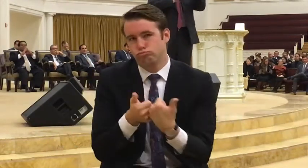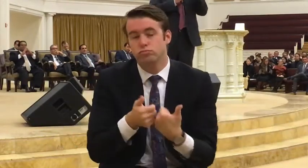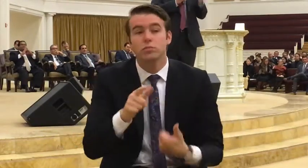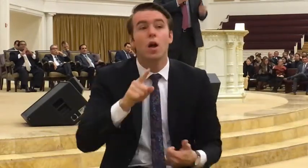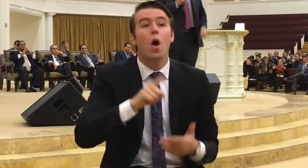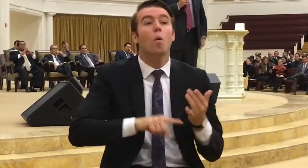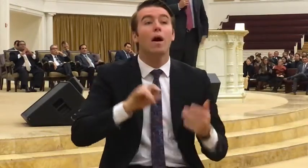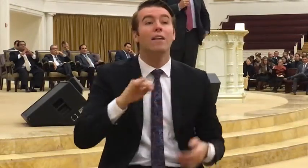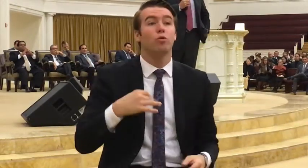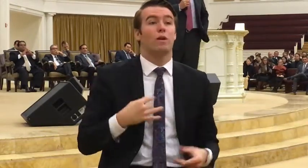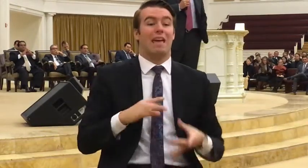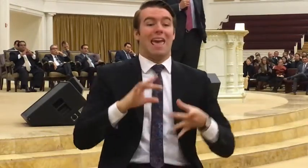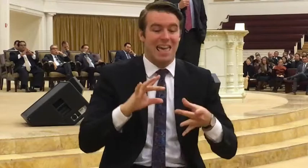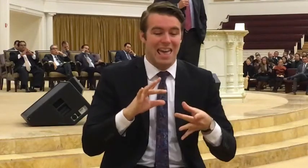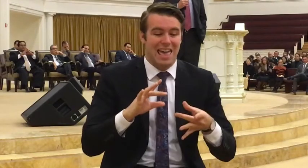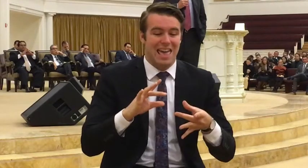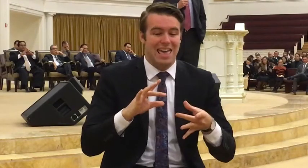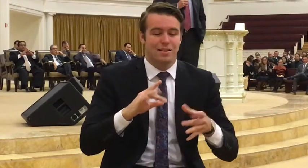quit talking about people?